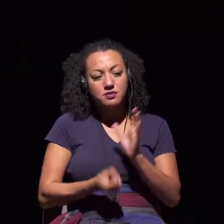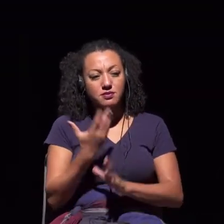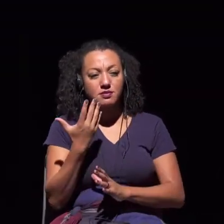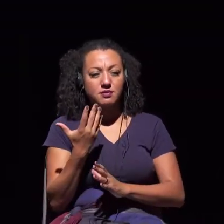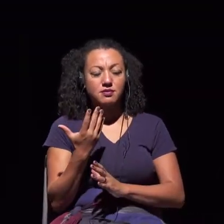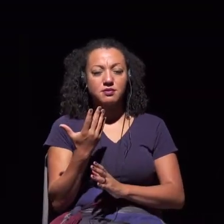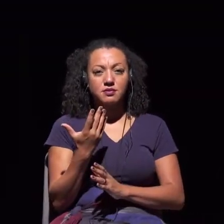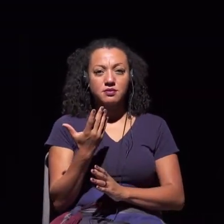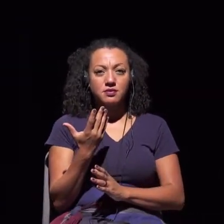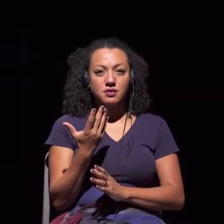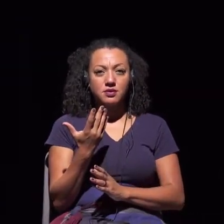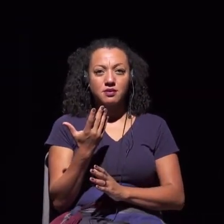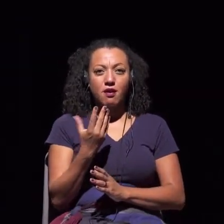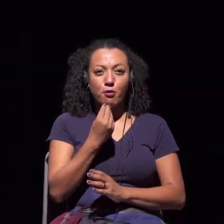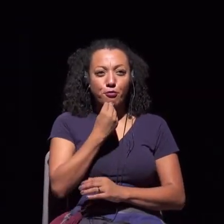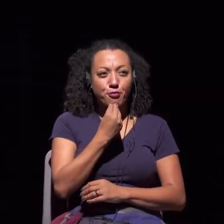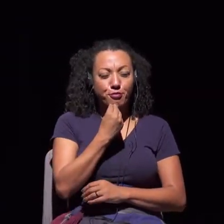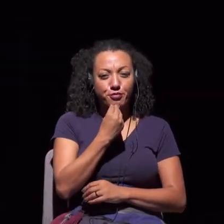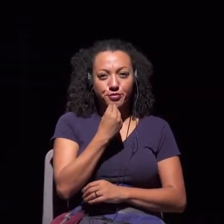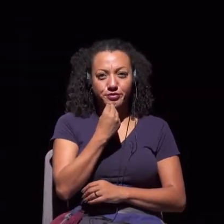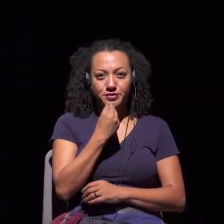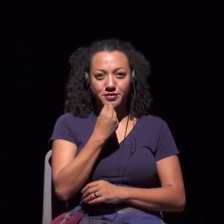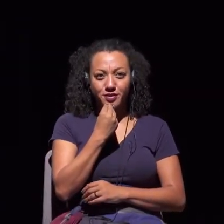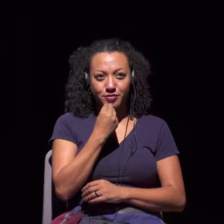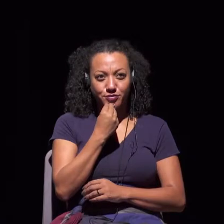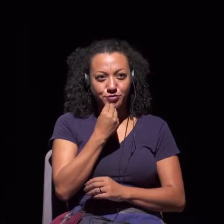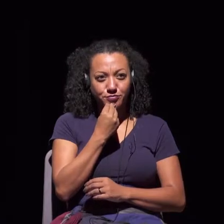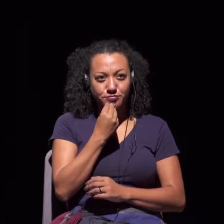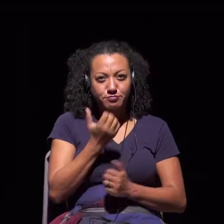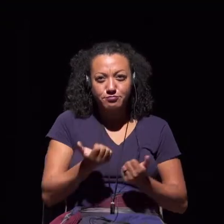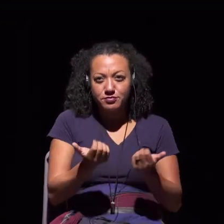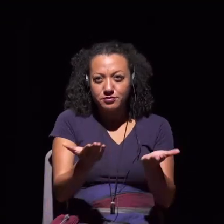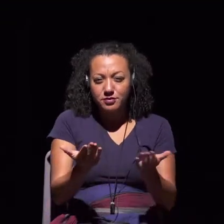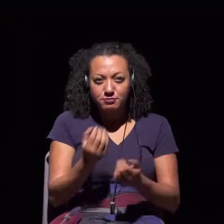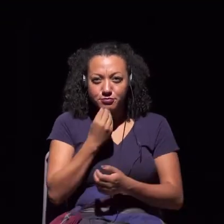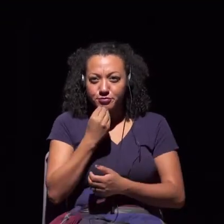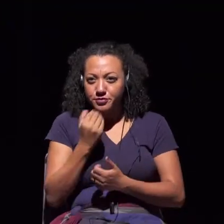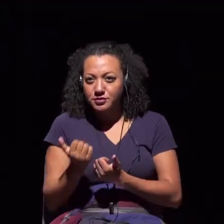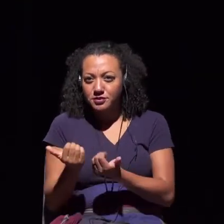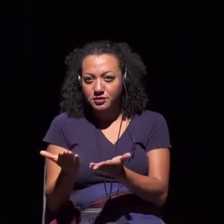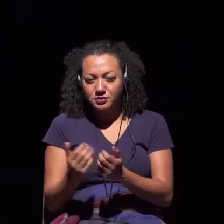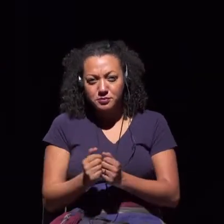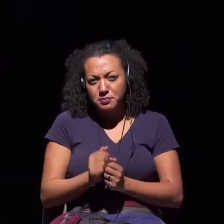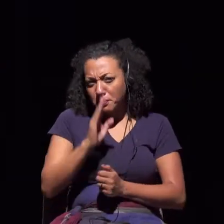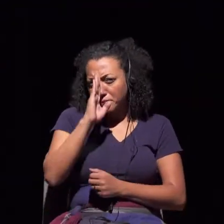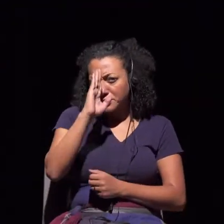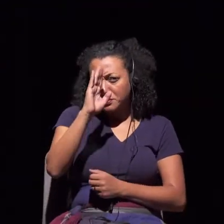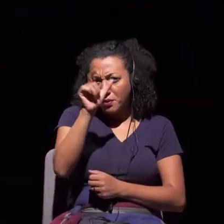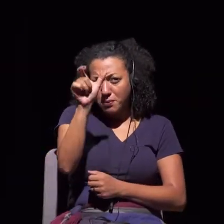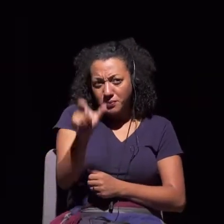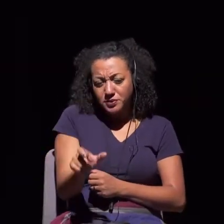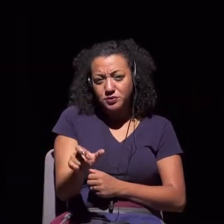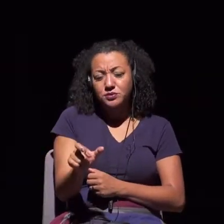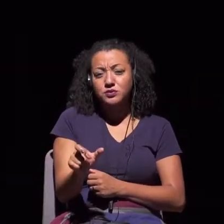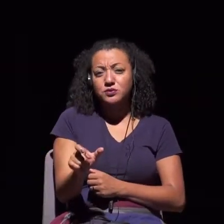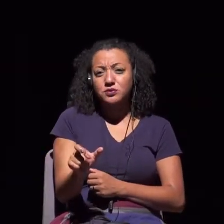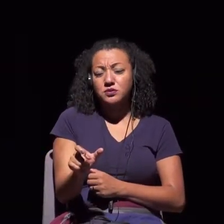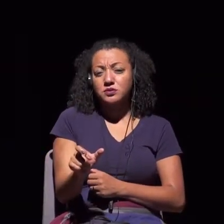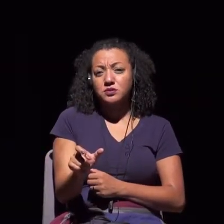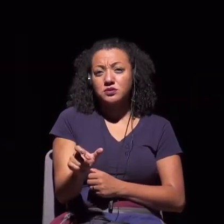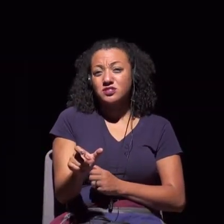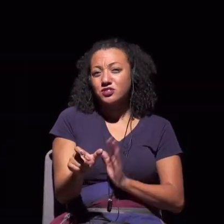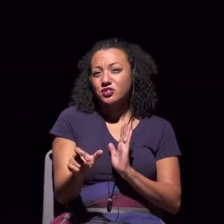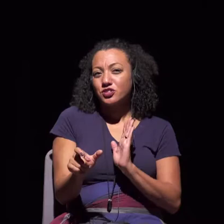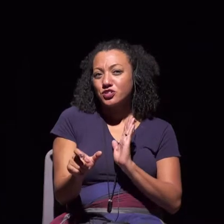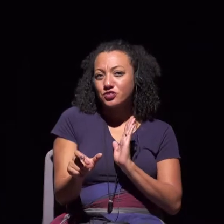of opportunity for people, especially people who are involved in I would say more sort of power